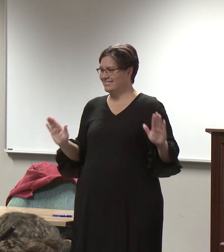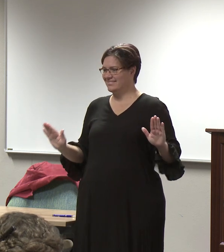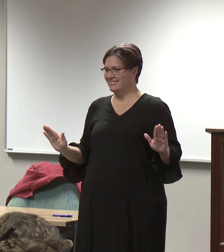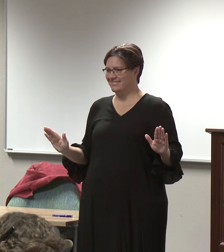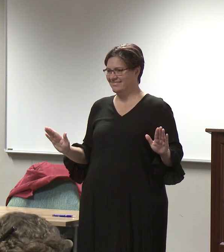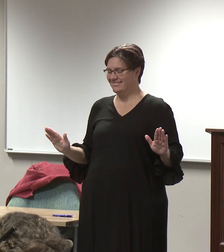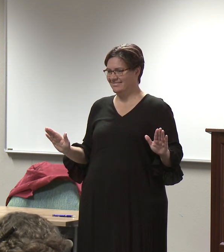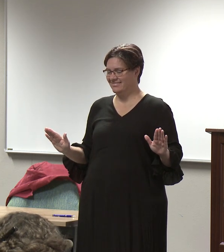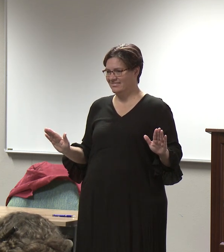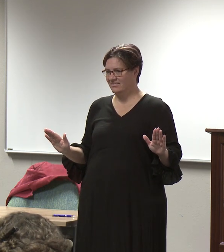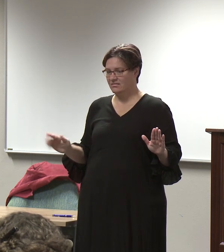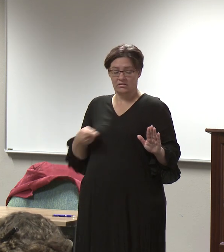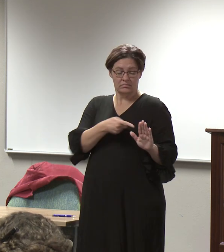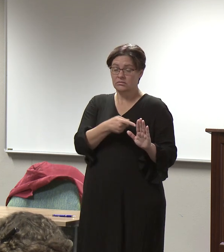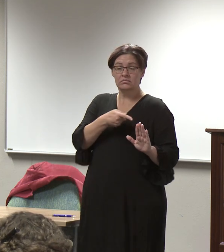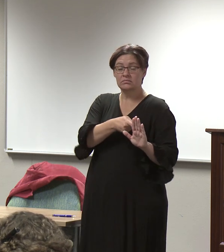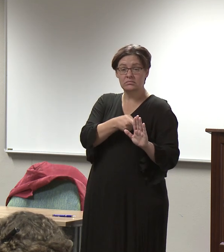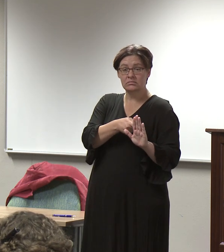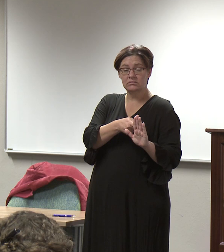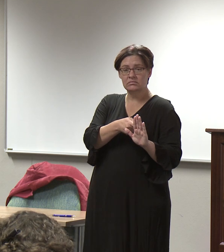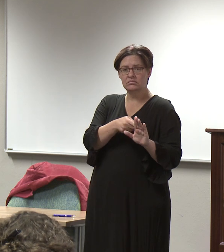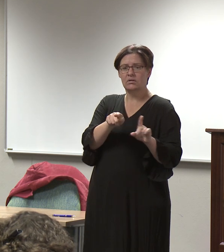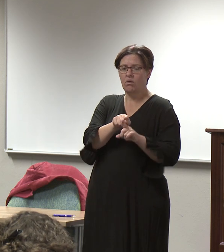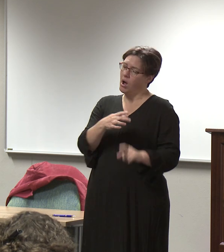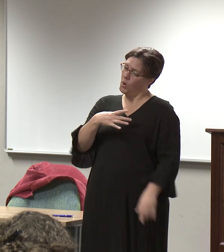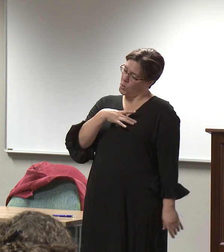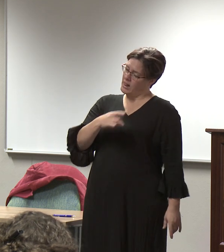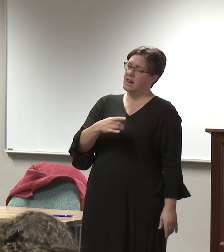The people that do not want to remember, they like information.